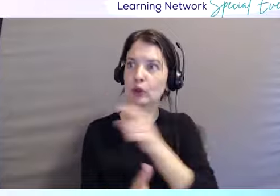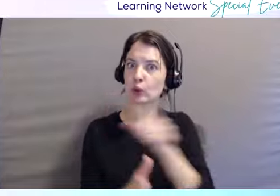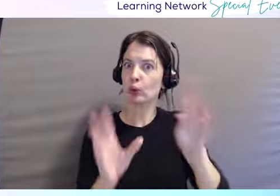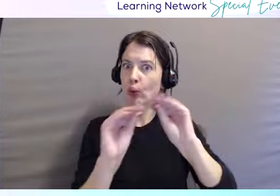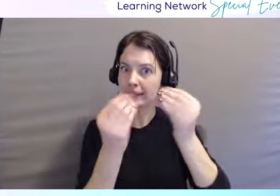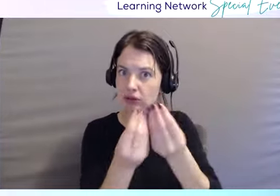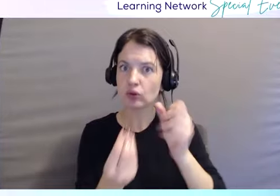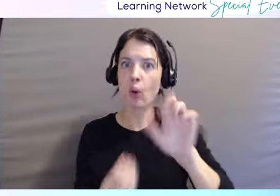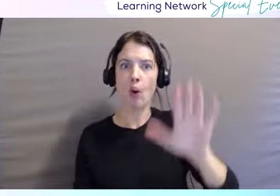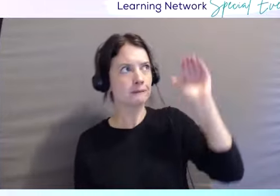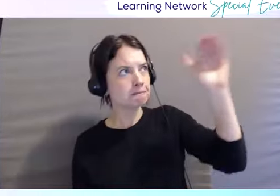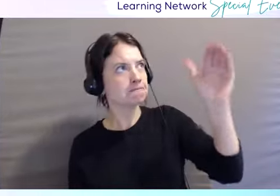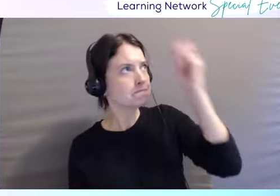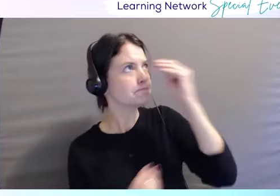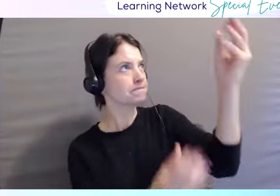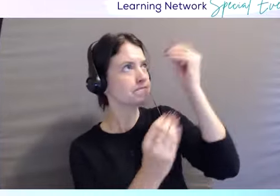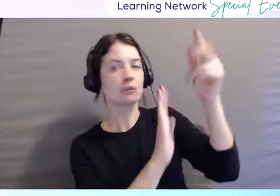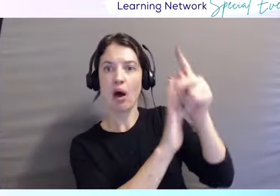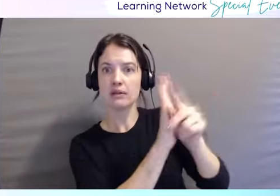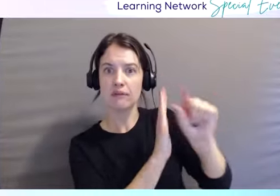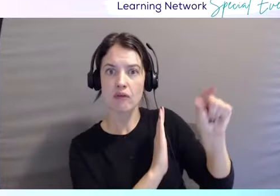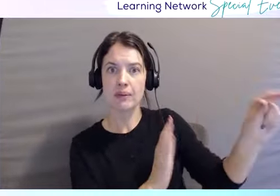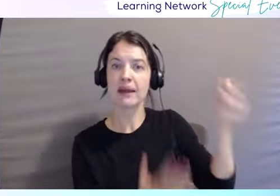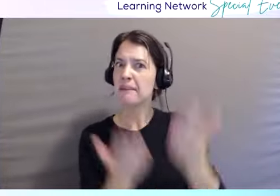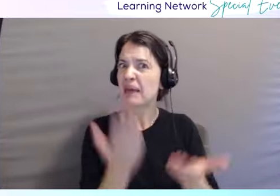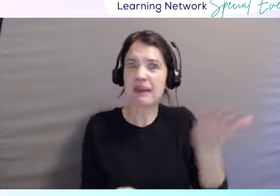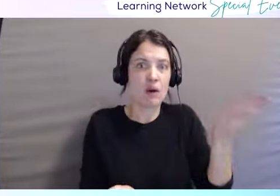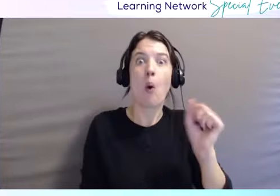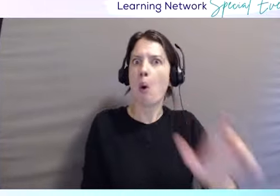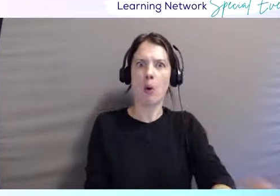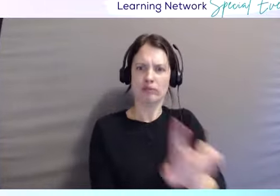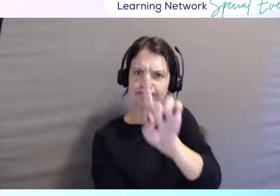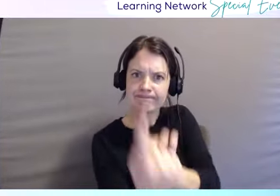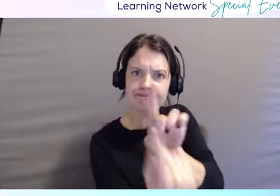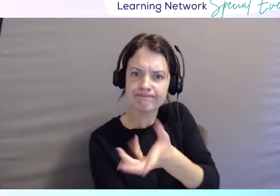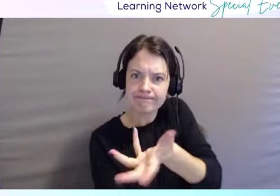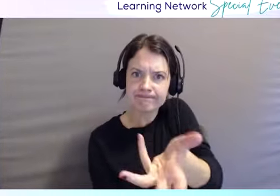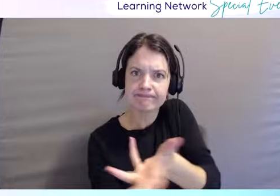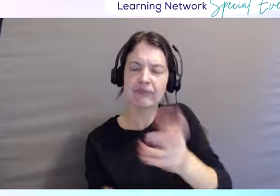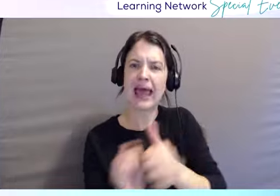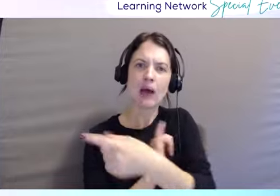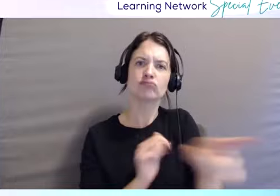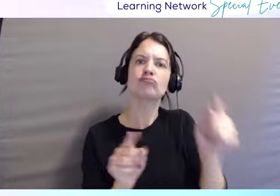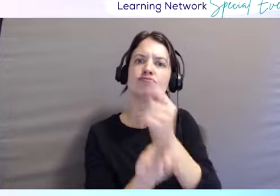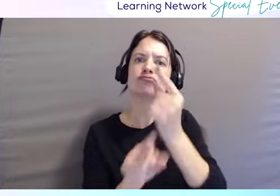policy, or just having a one-to-one chat, what can you do to try and respond to some of these issues? These are the